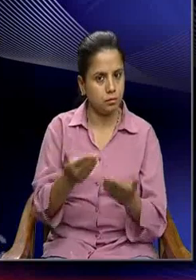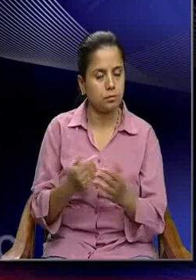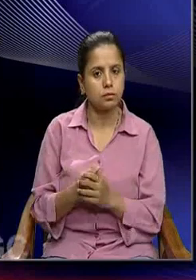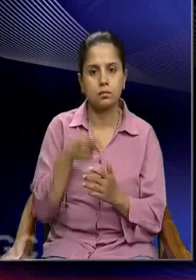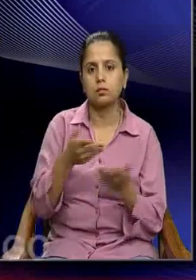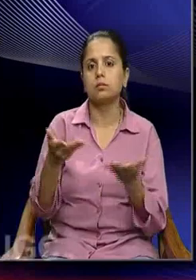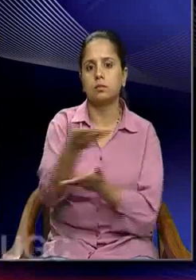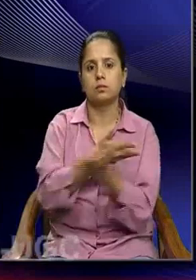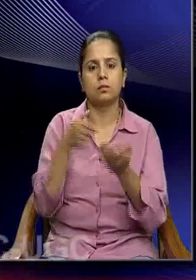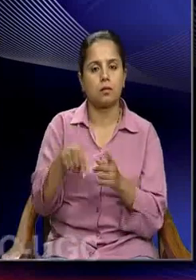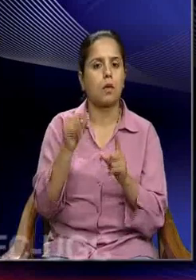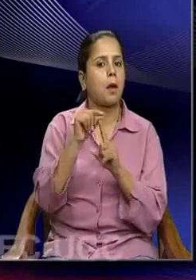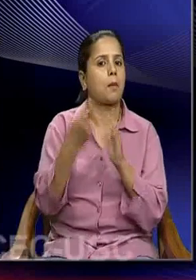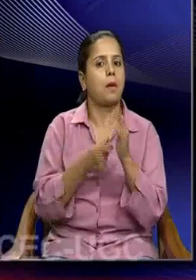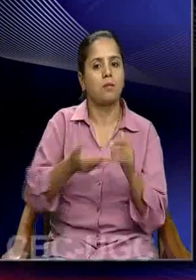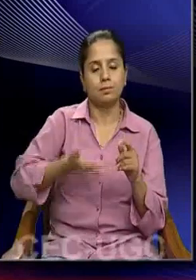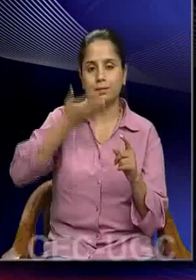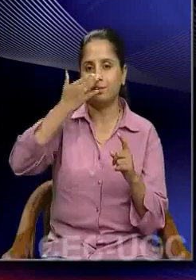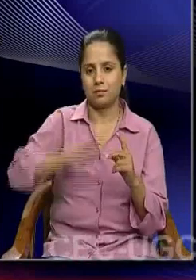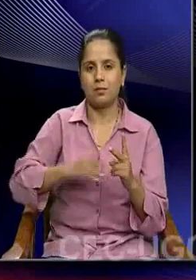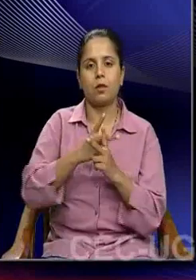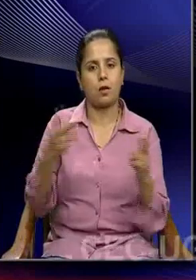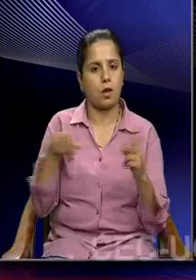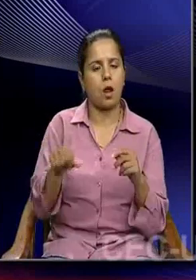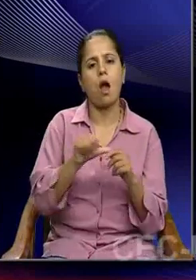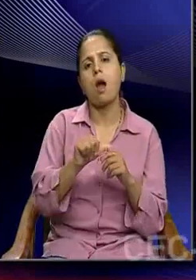this discussion on pranayama and various other